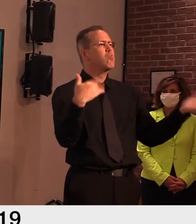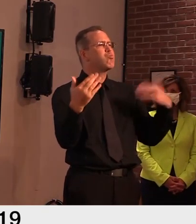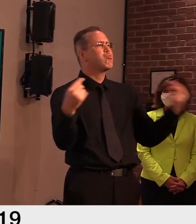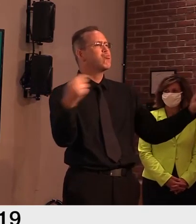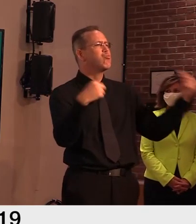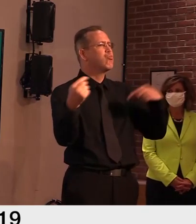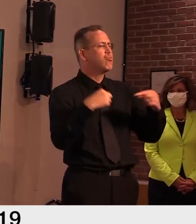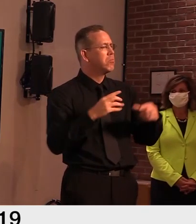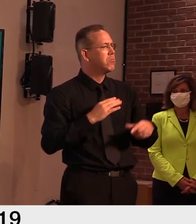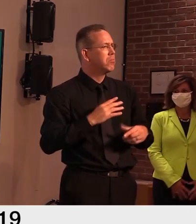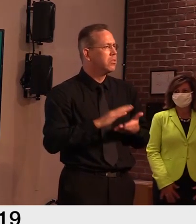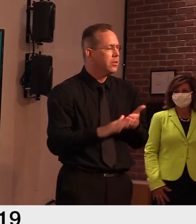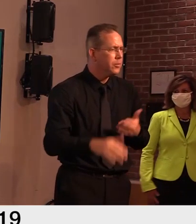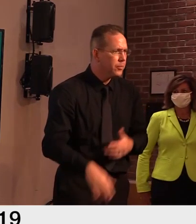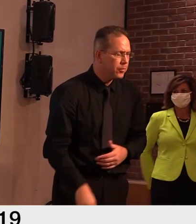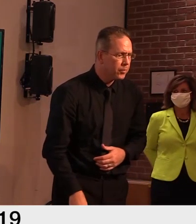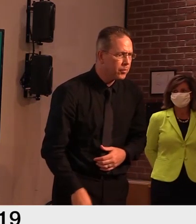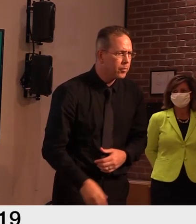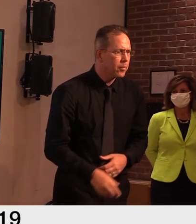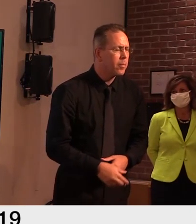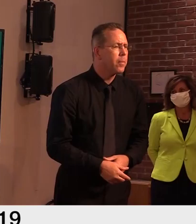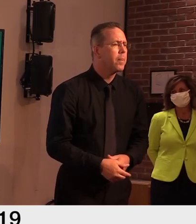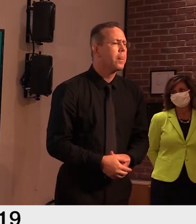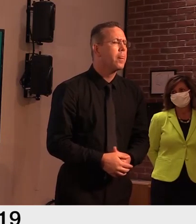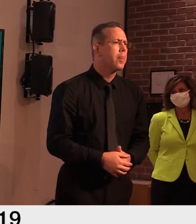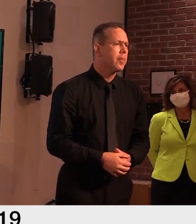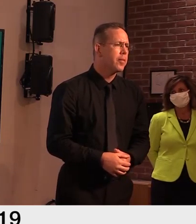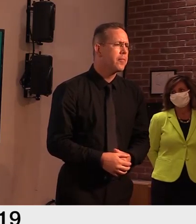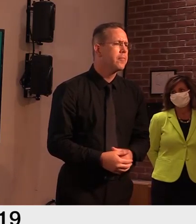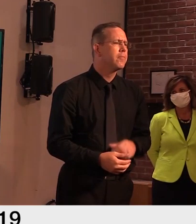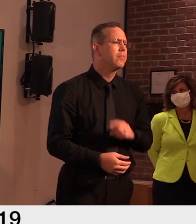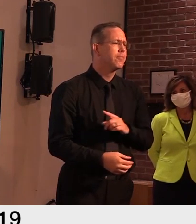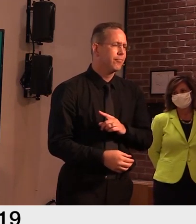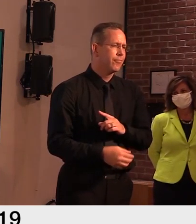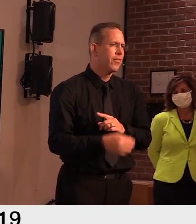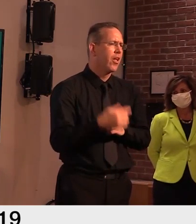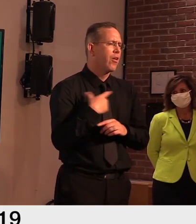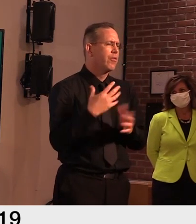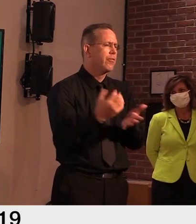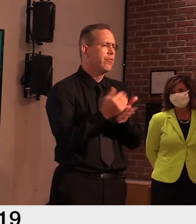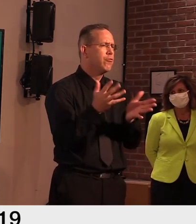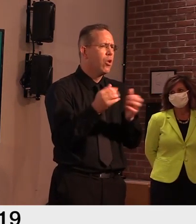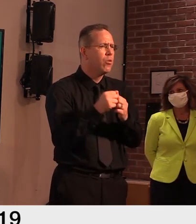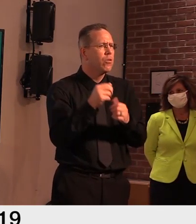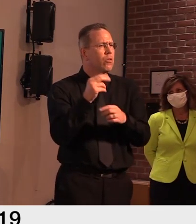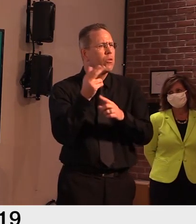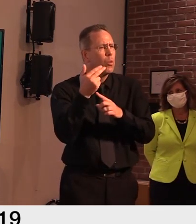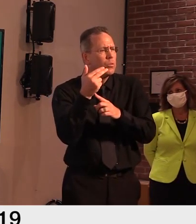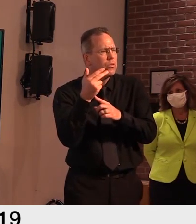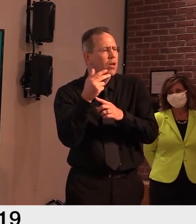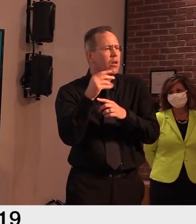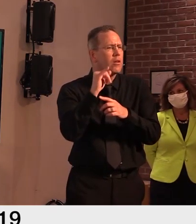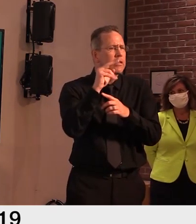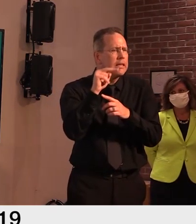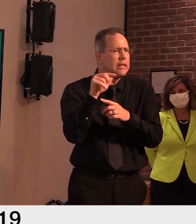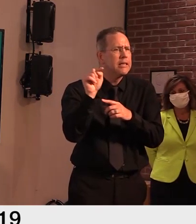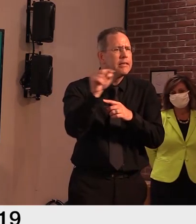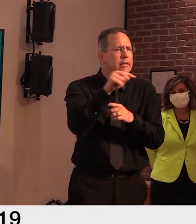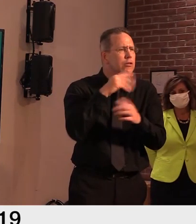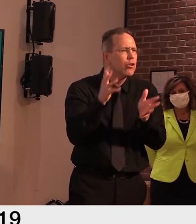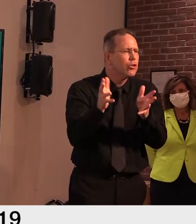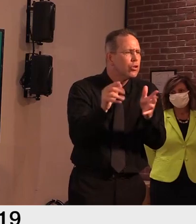although obviously not enough for our lodging establishments necessarily, but we are ahead of the curve compared to our